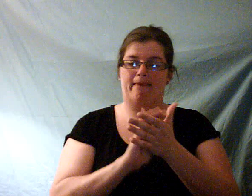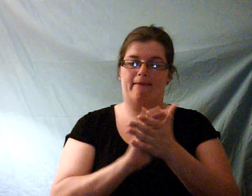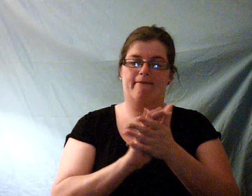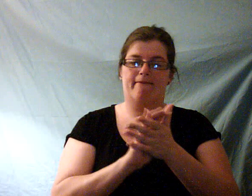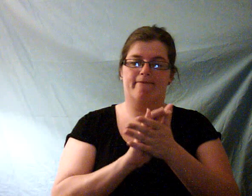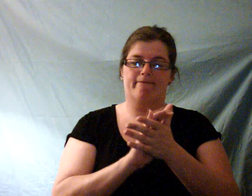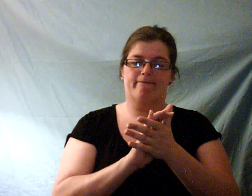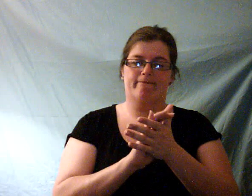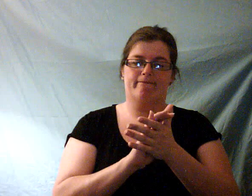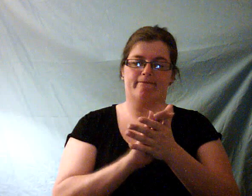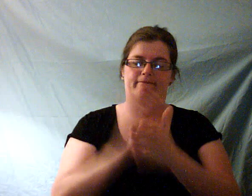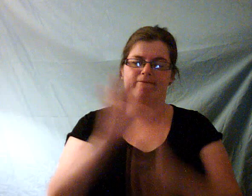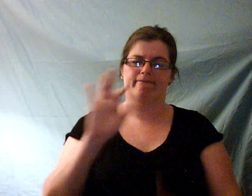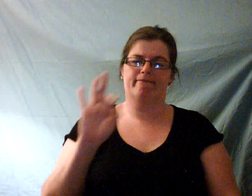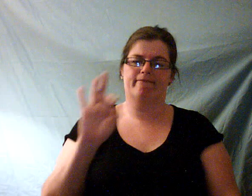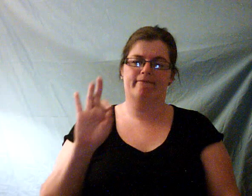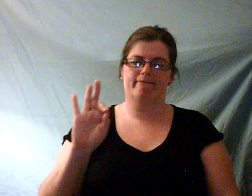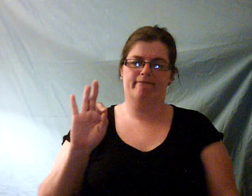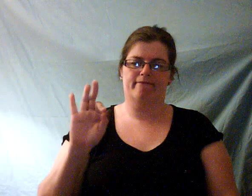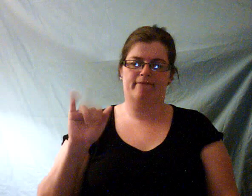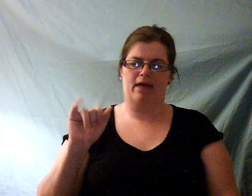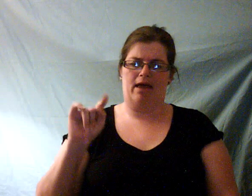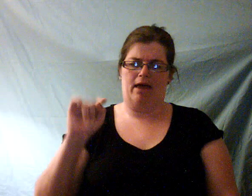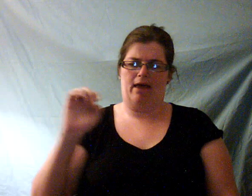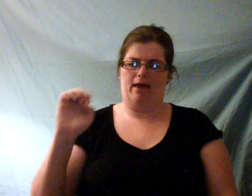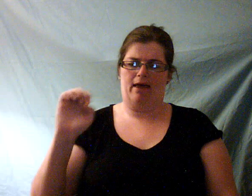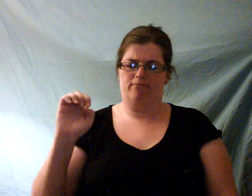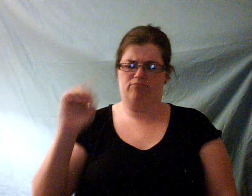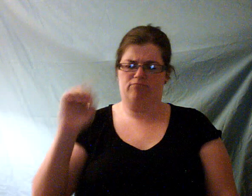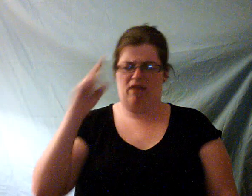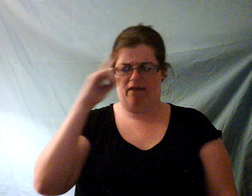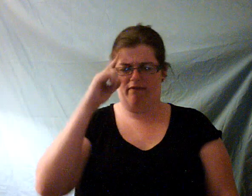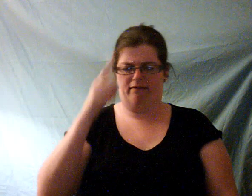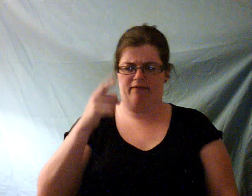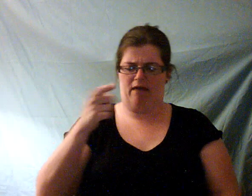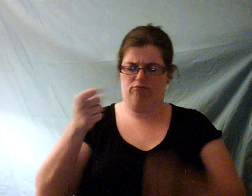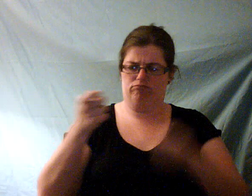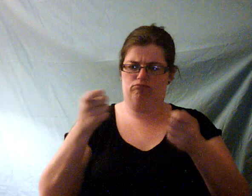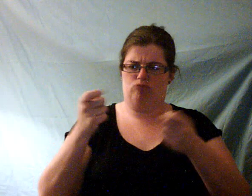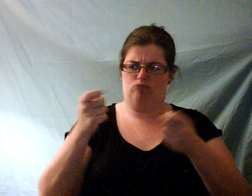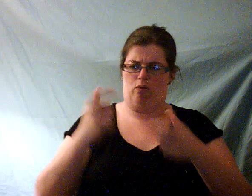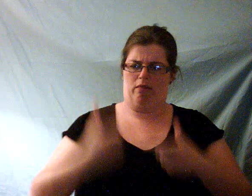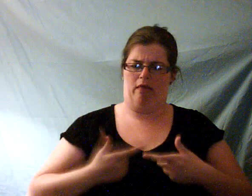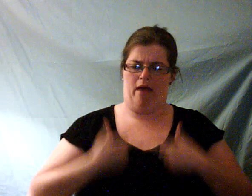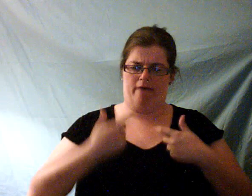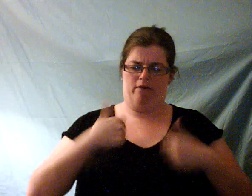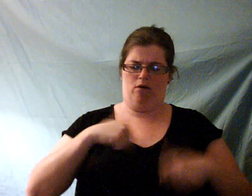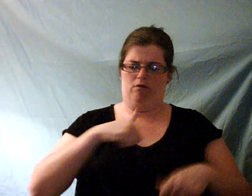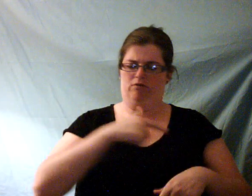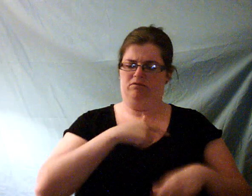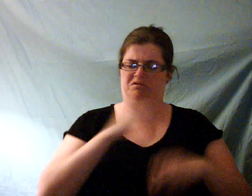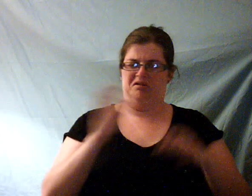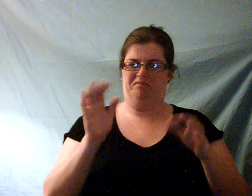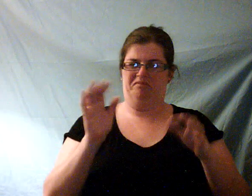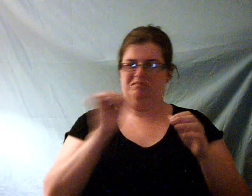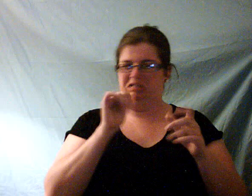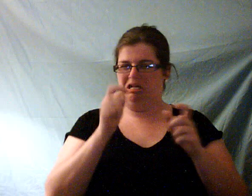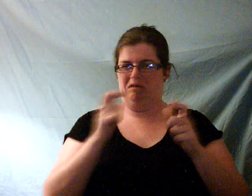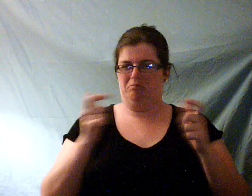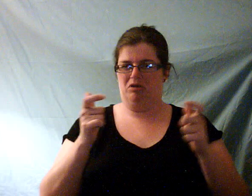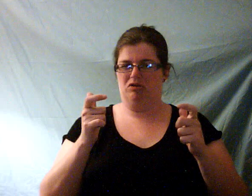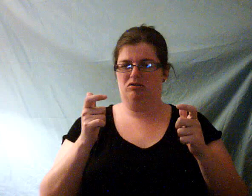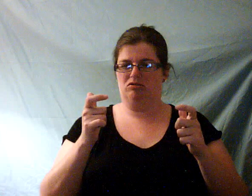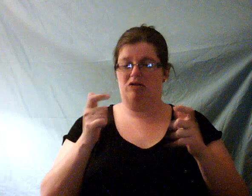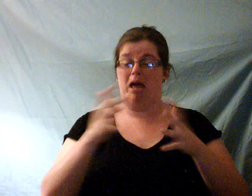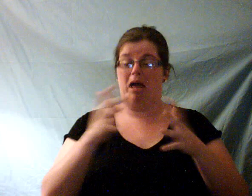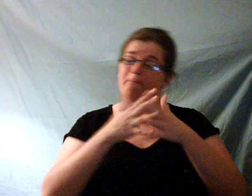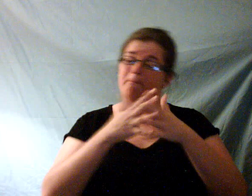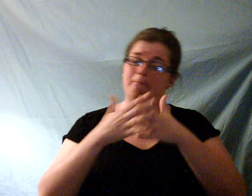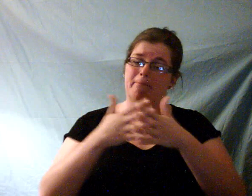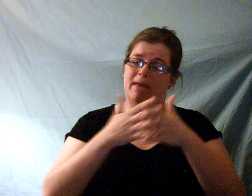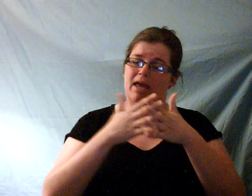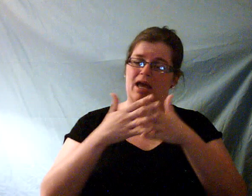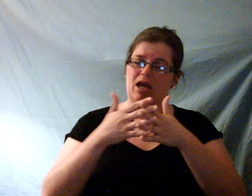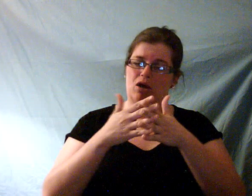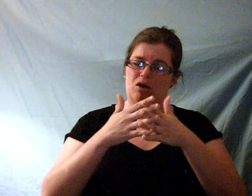life and that they have very little control over themselves. Americans, by contrast, believe that we control our